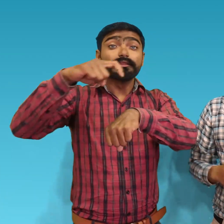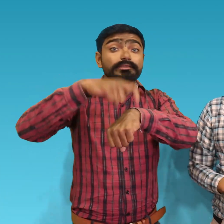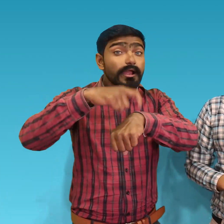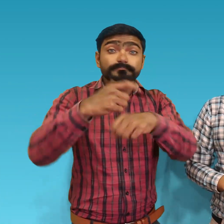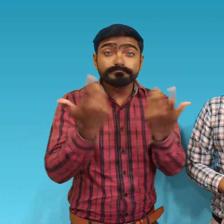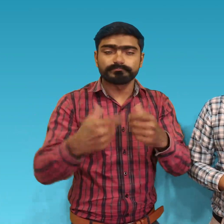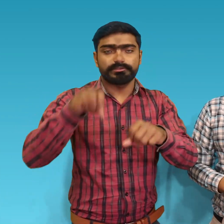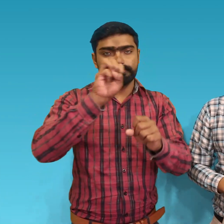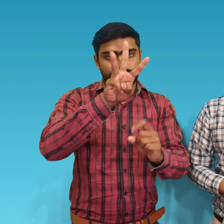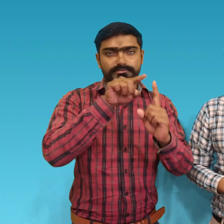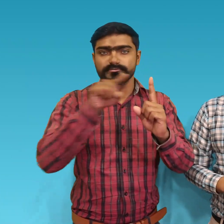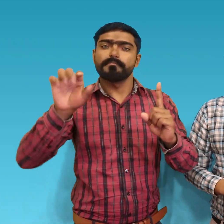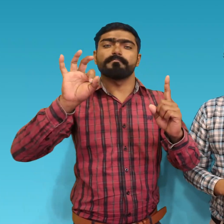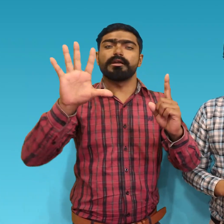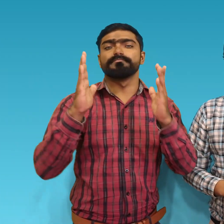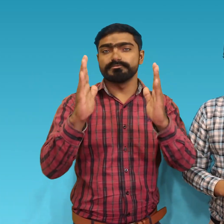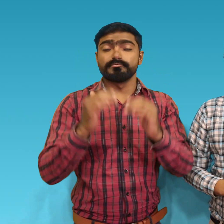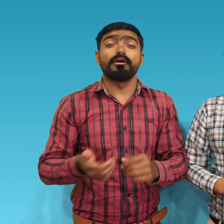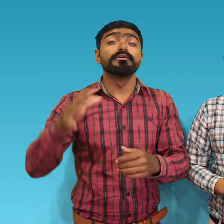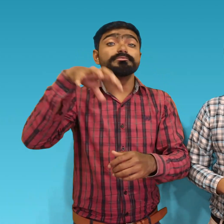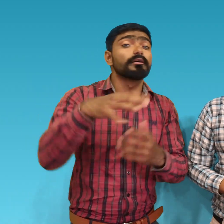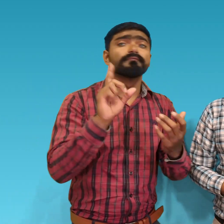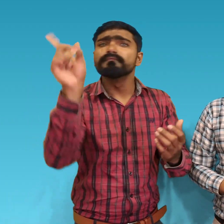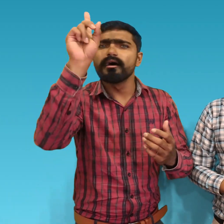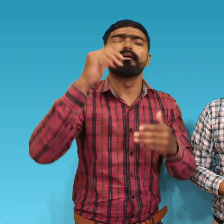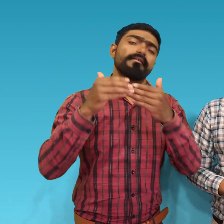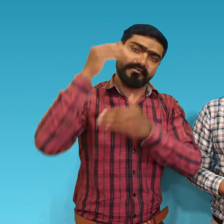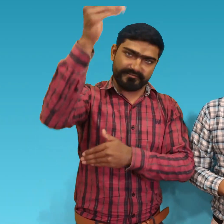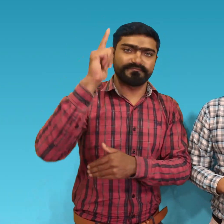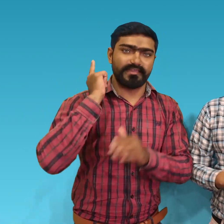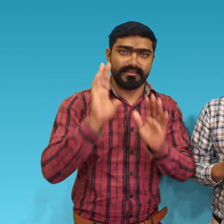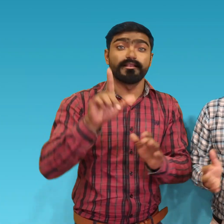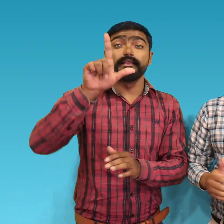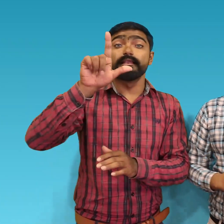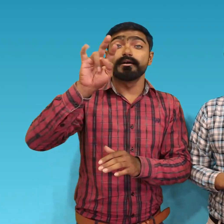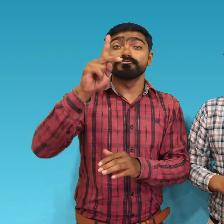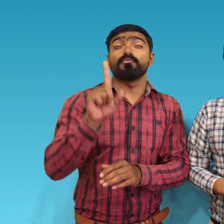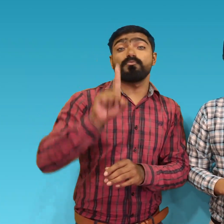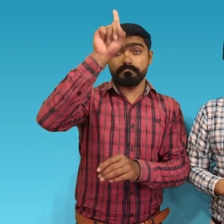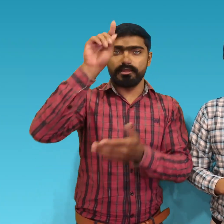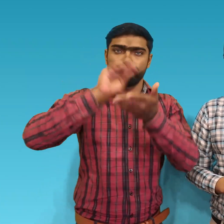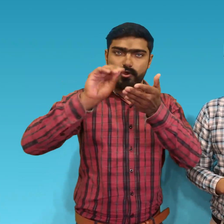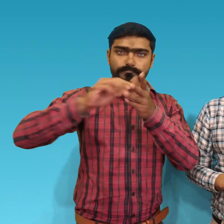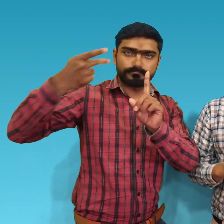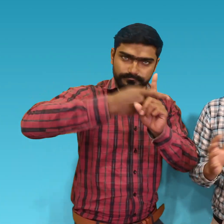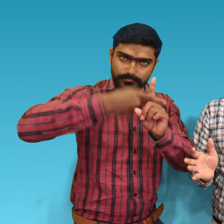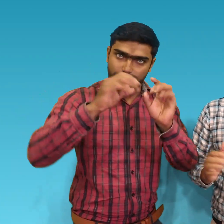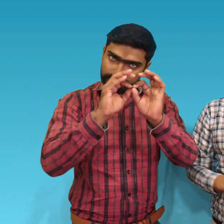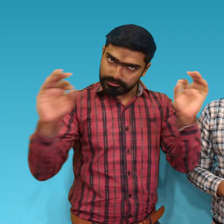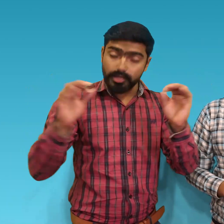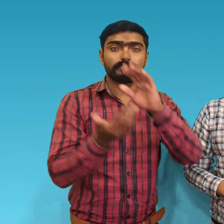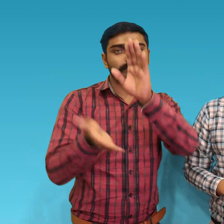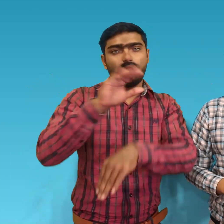The event will take place from 3 p.m. to 5 p.m. There's a link in the description that you can use to sign yourself up. And once we have